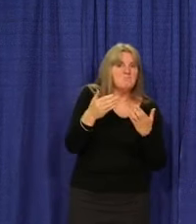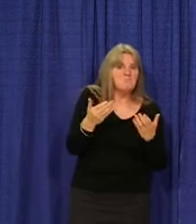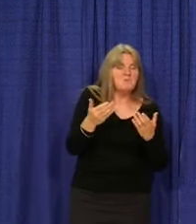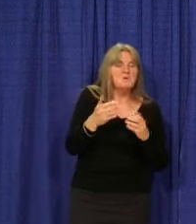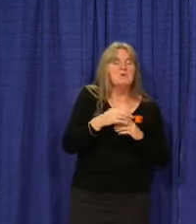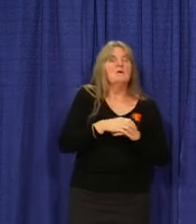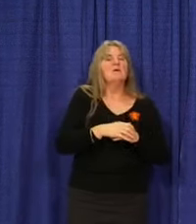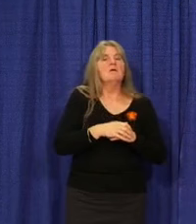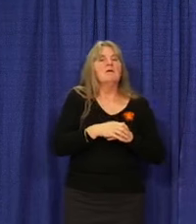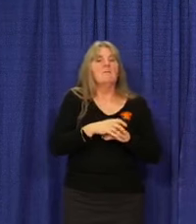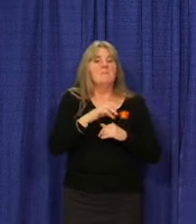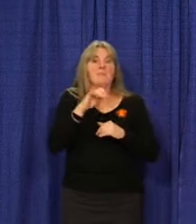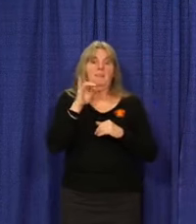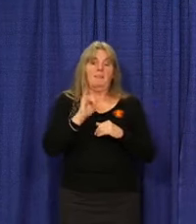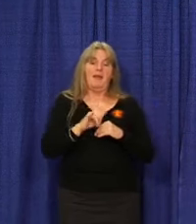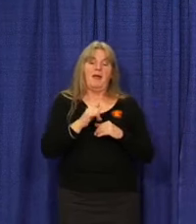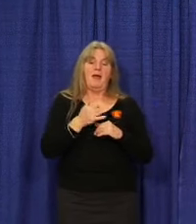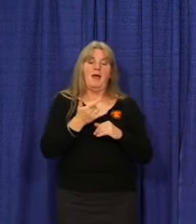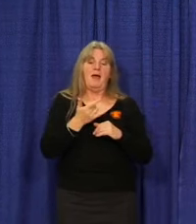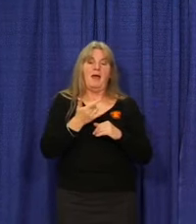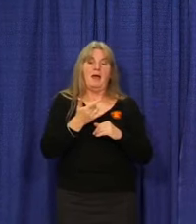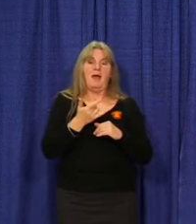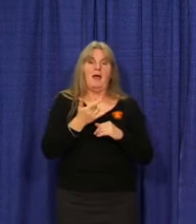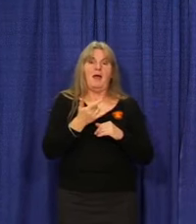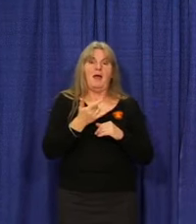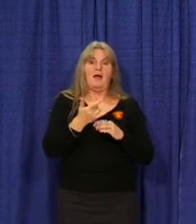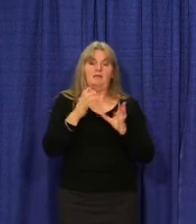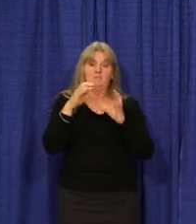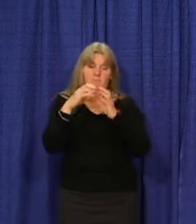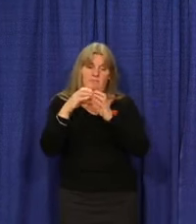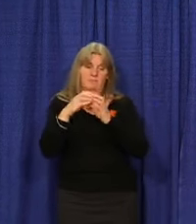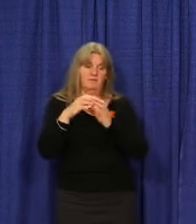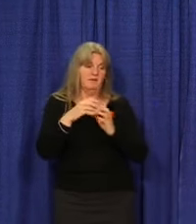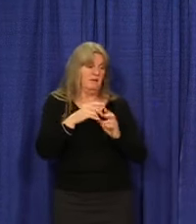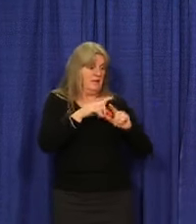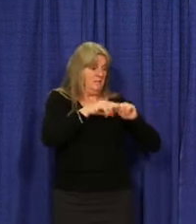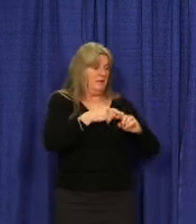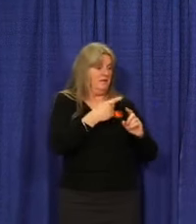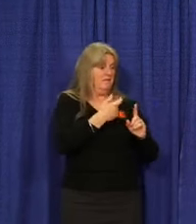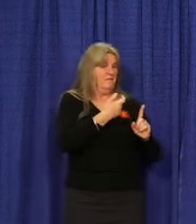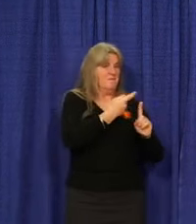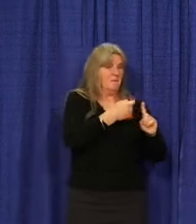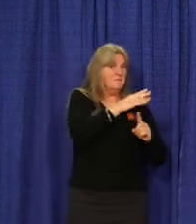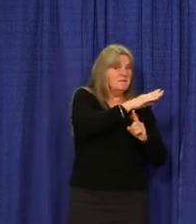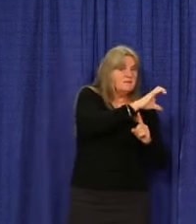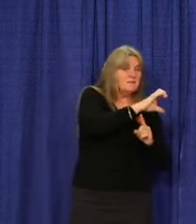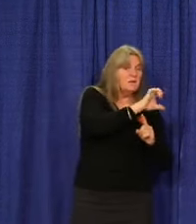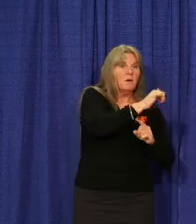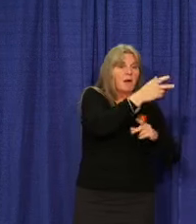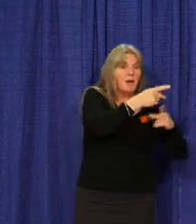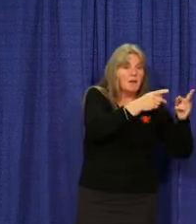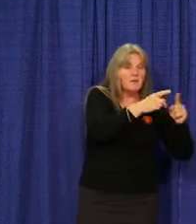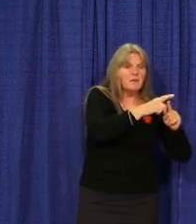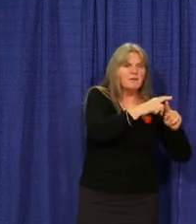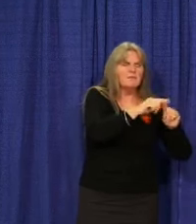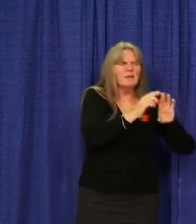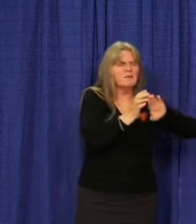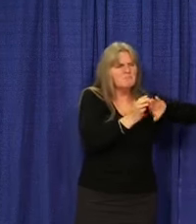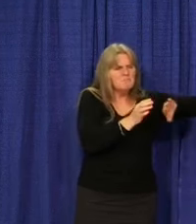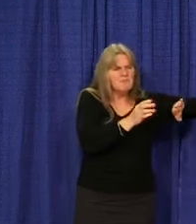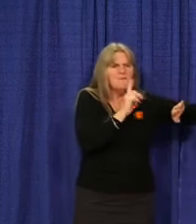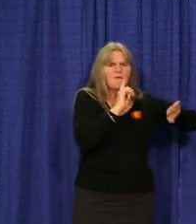depend on whether an individual comes from BC or not. I think it depends on how are we doing so far.